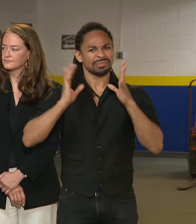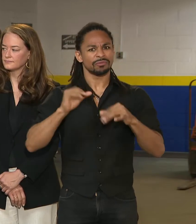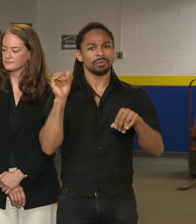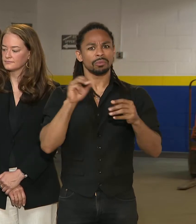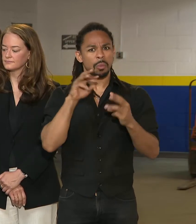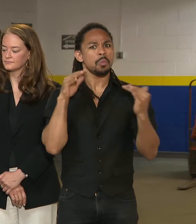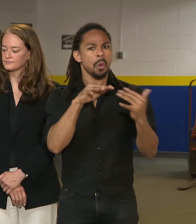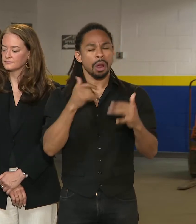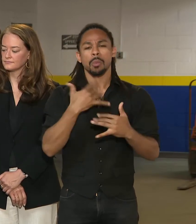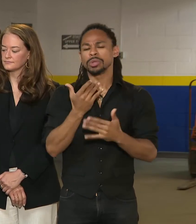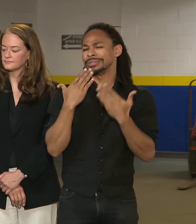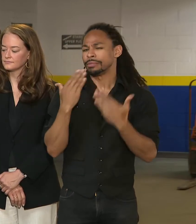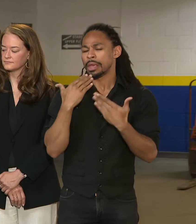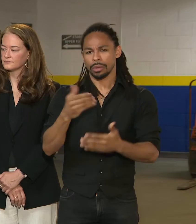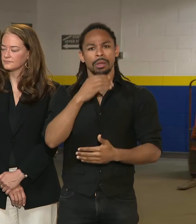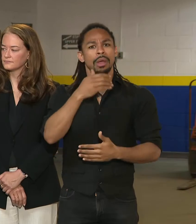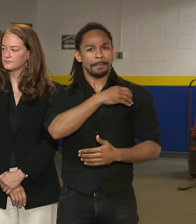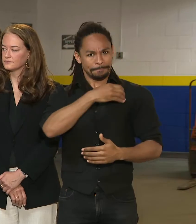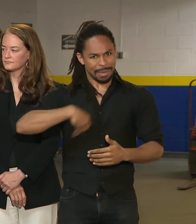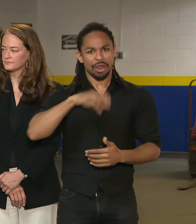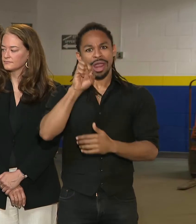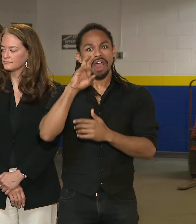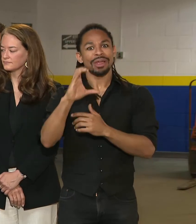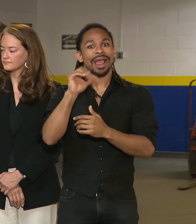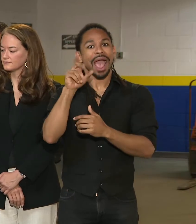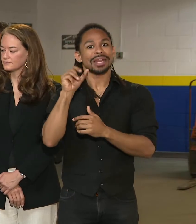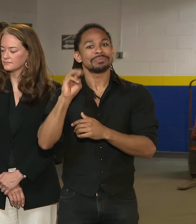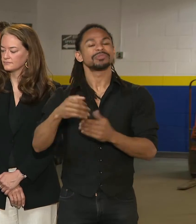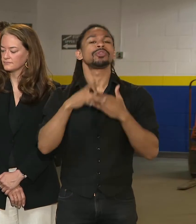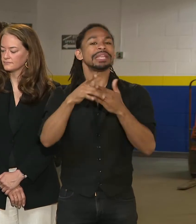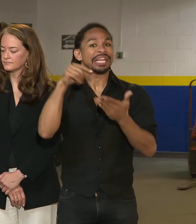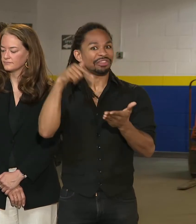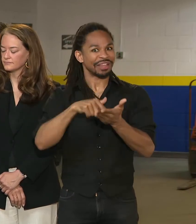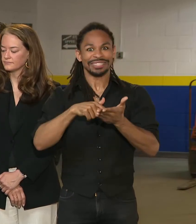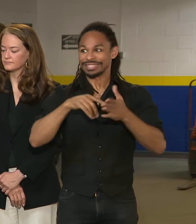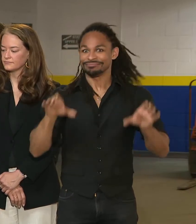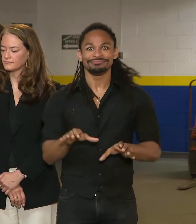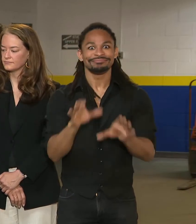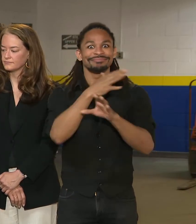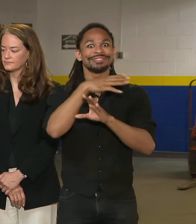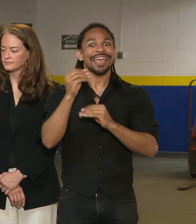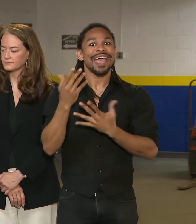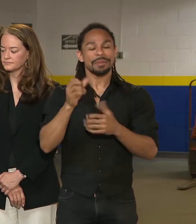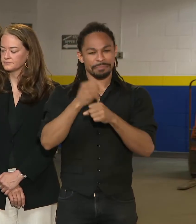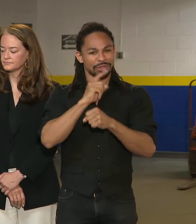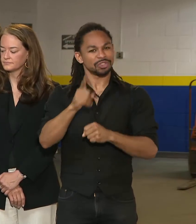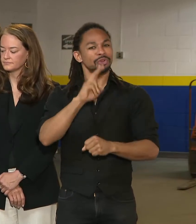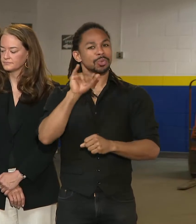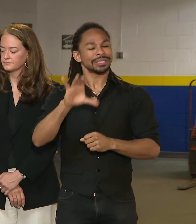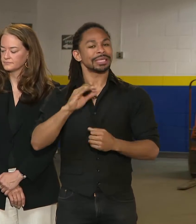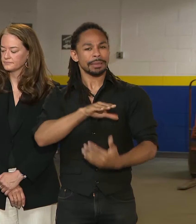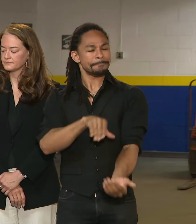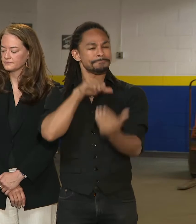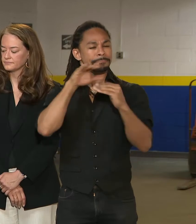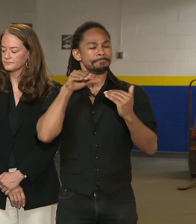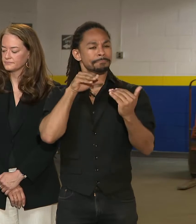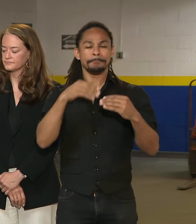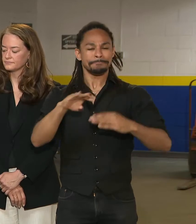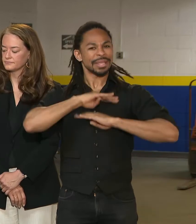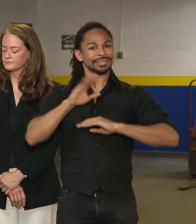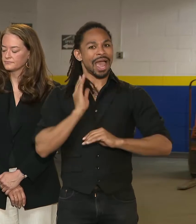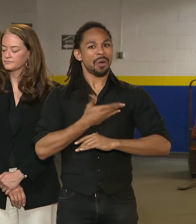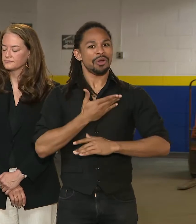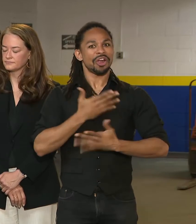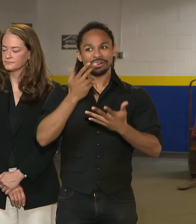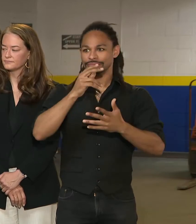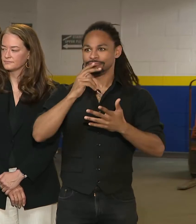you to Mayor Eric Adams for leading this charge and making sure that the city is meeting our obligation to the people of Ukraine. So